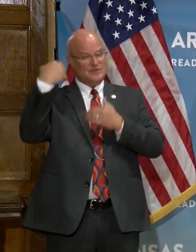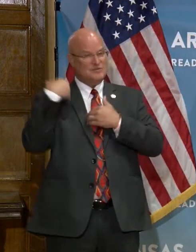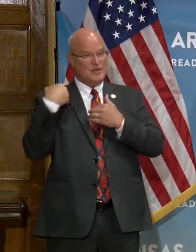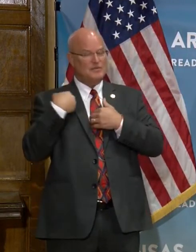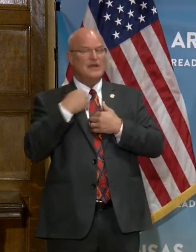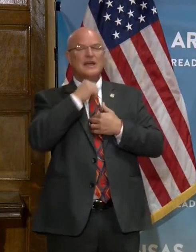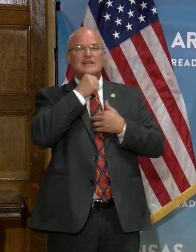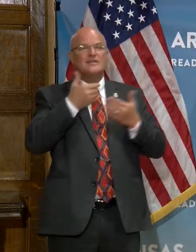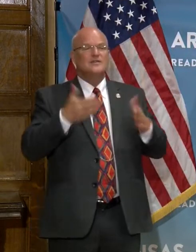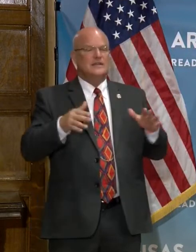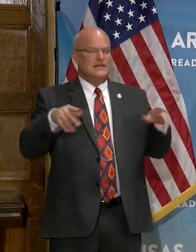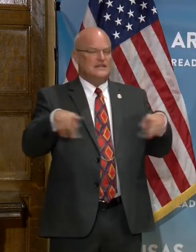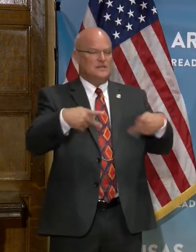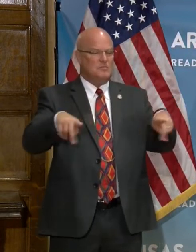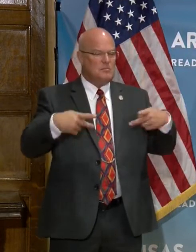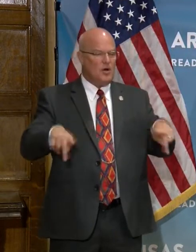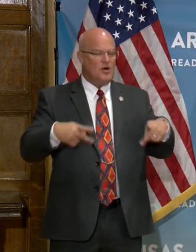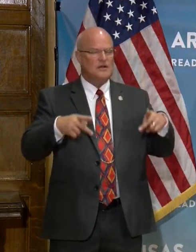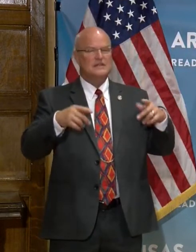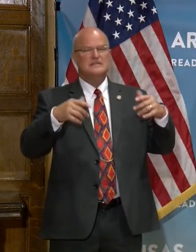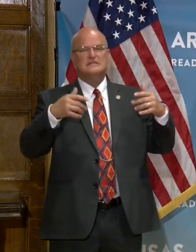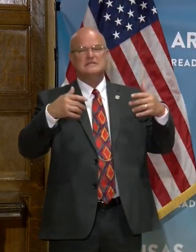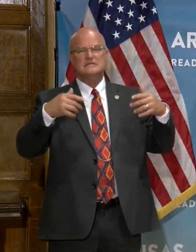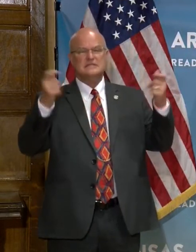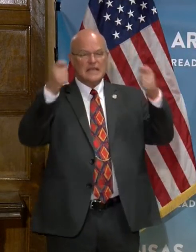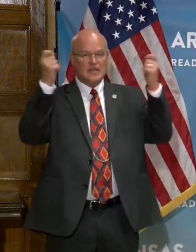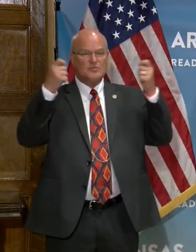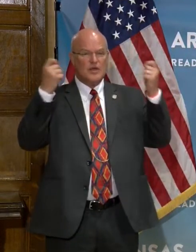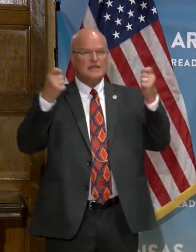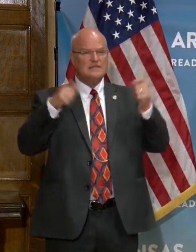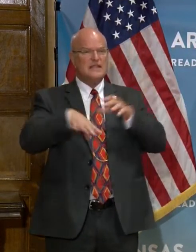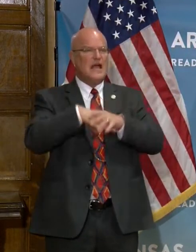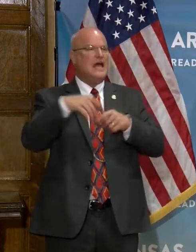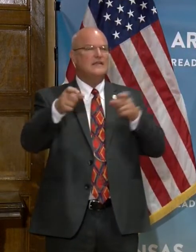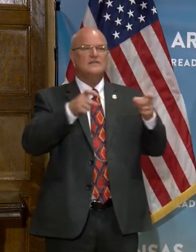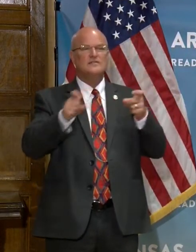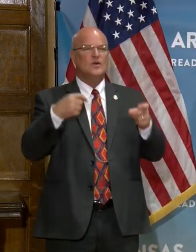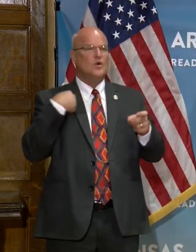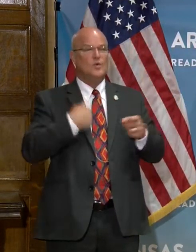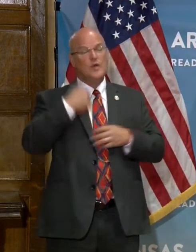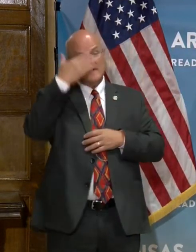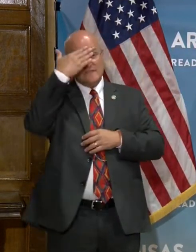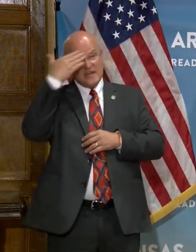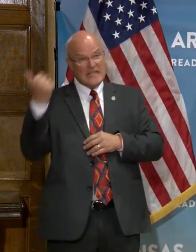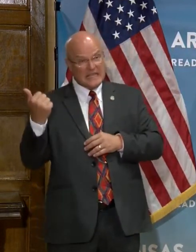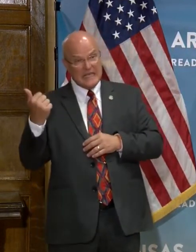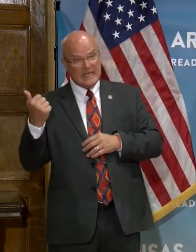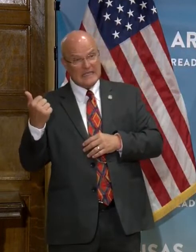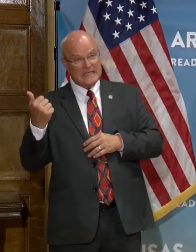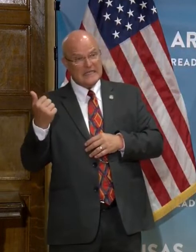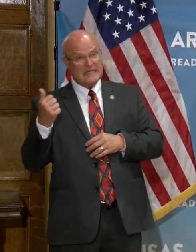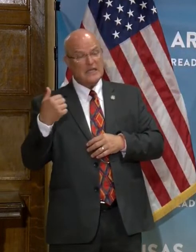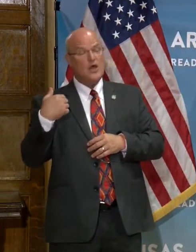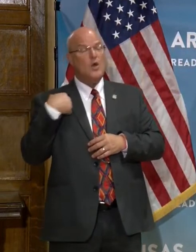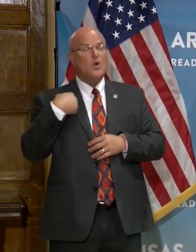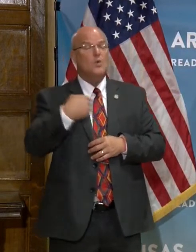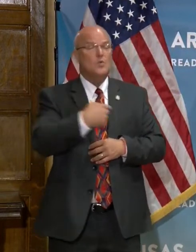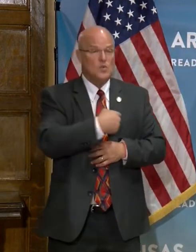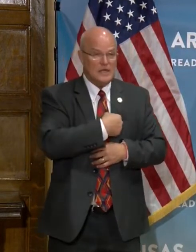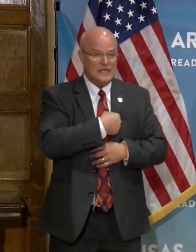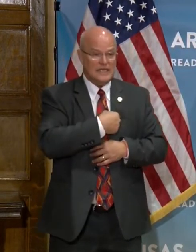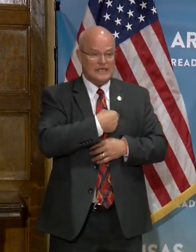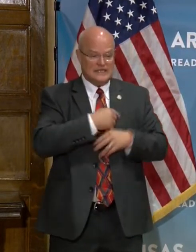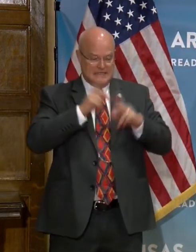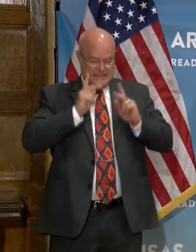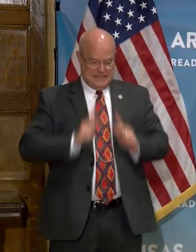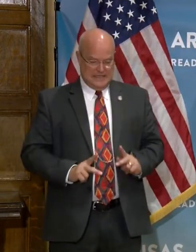the parties and the celebration get out of control where we forget that we